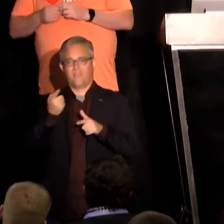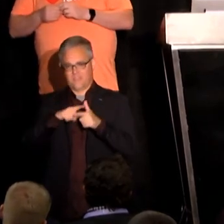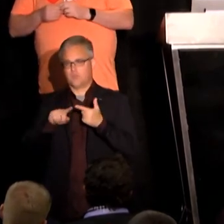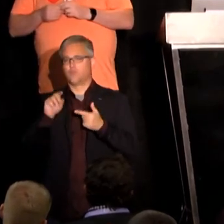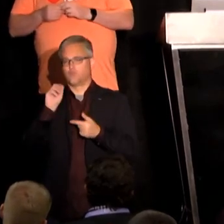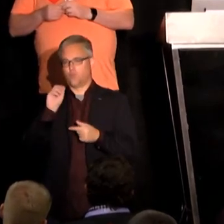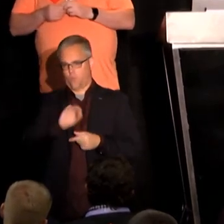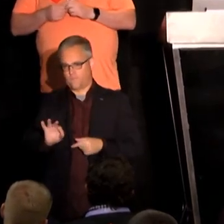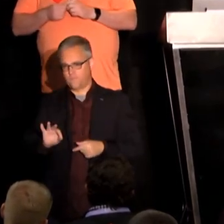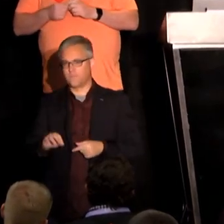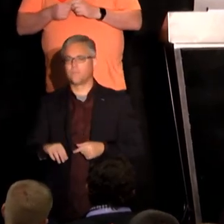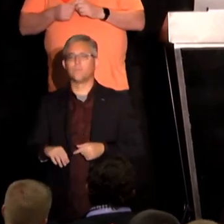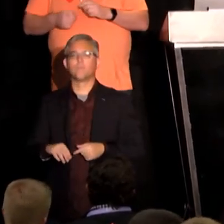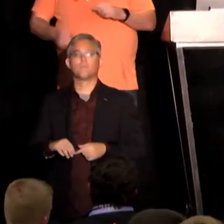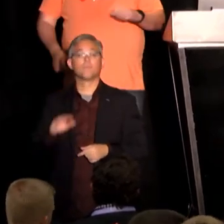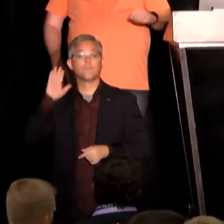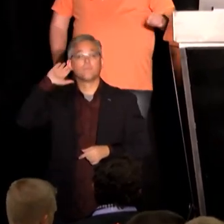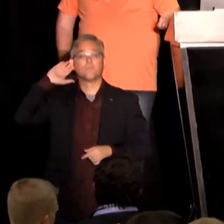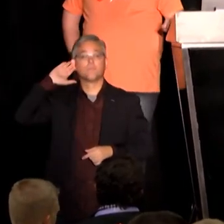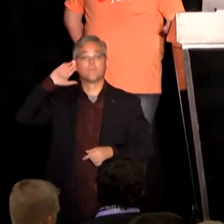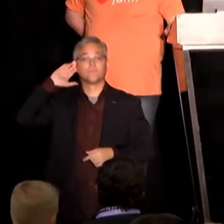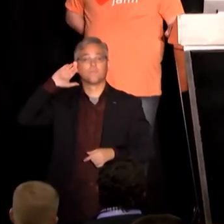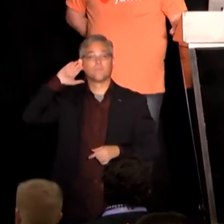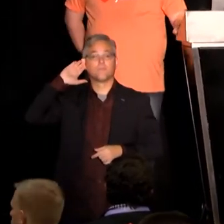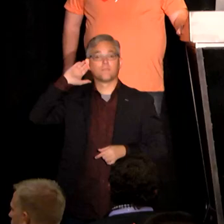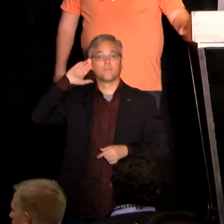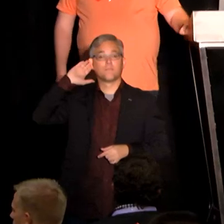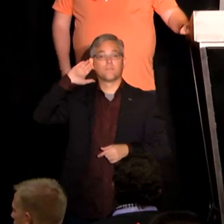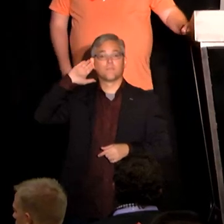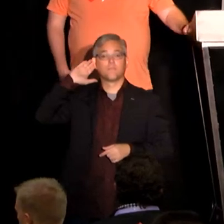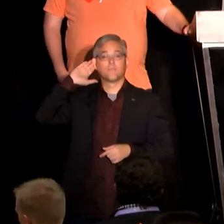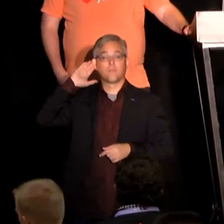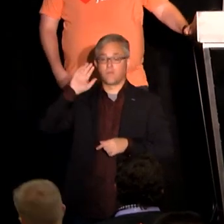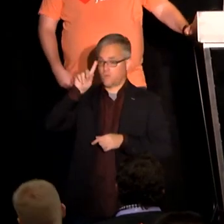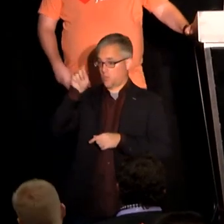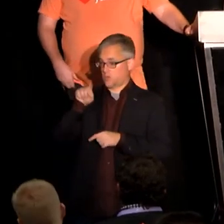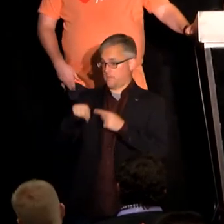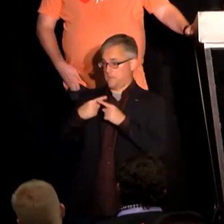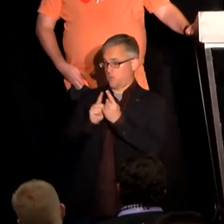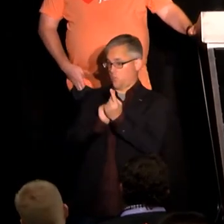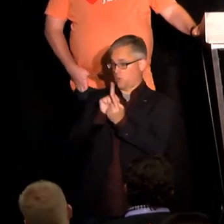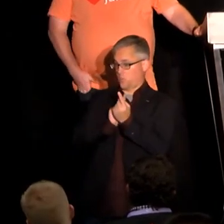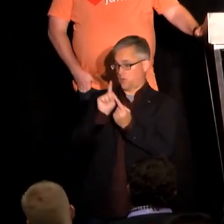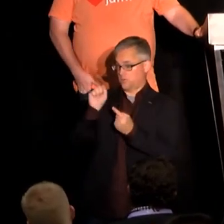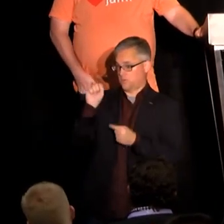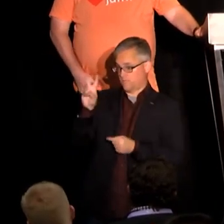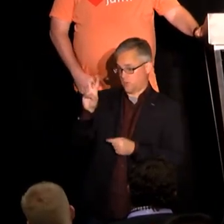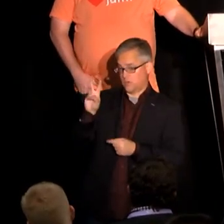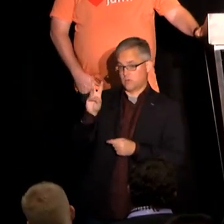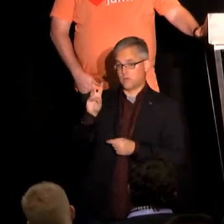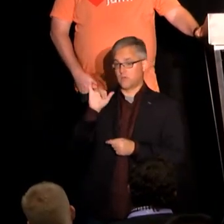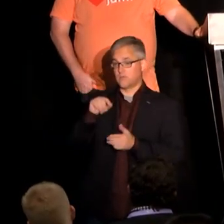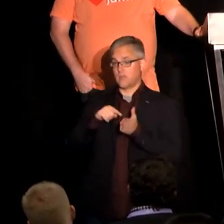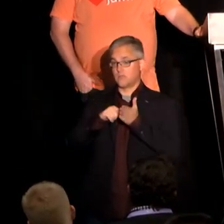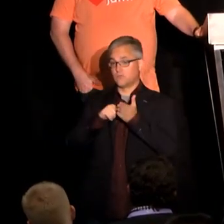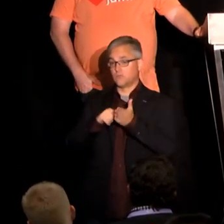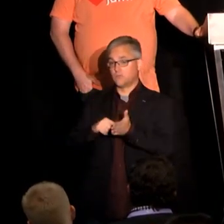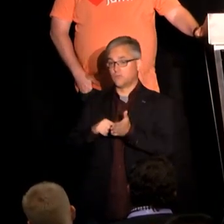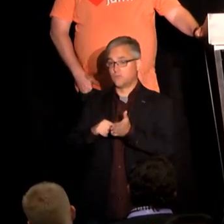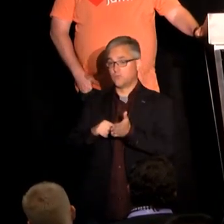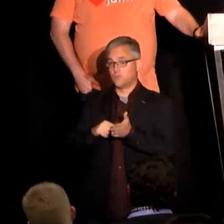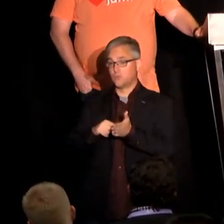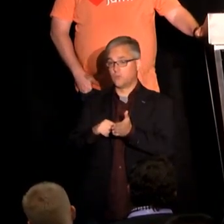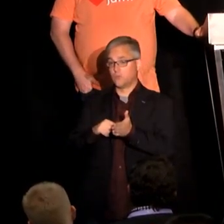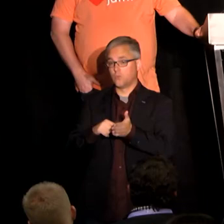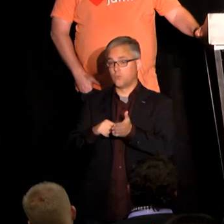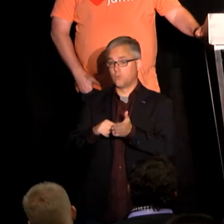Okay, and then one question about the, was it one-to-one software? Yes. Does that actually show Empower School any information